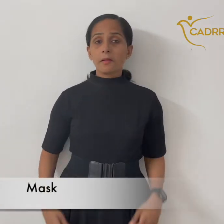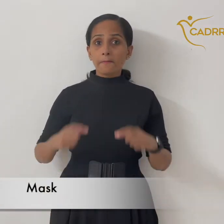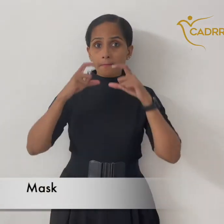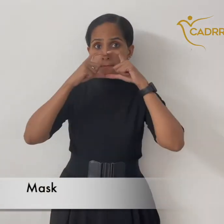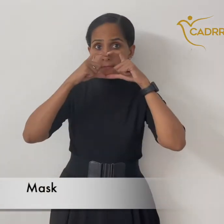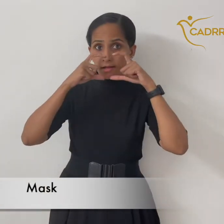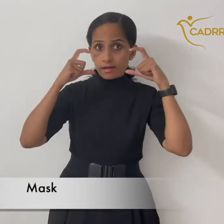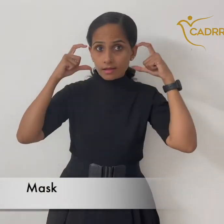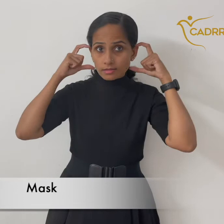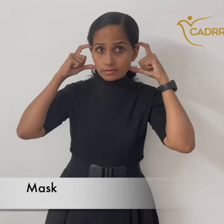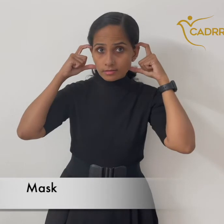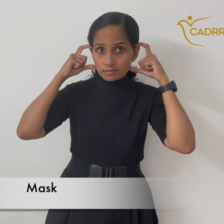Mask.